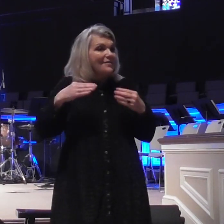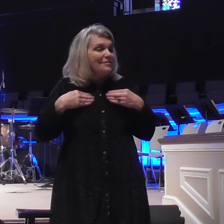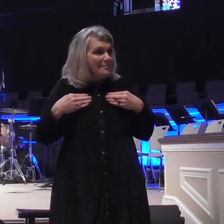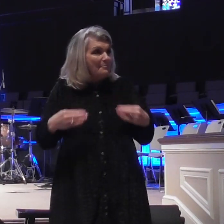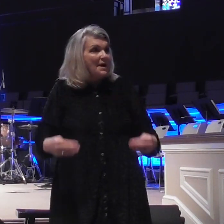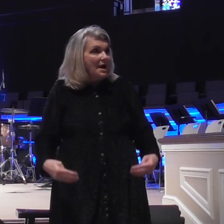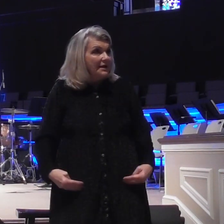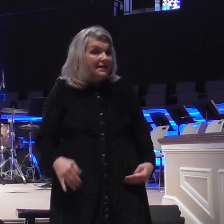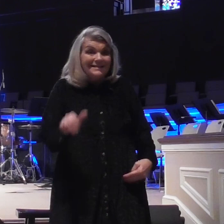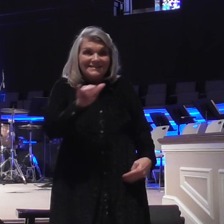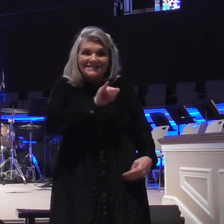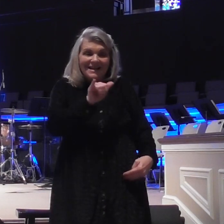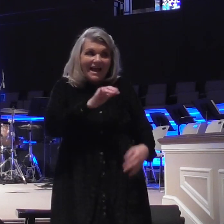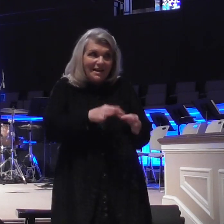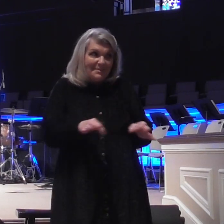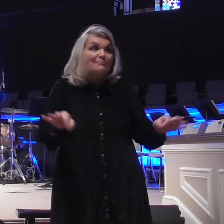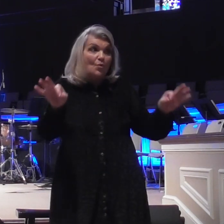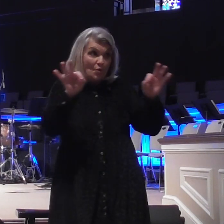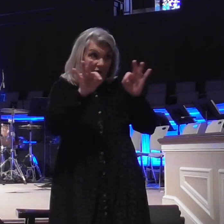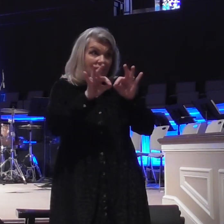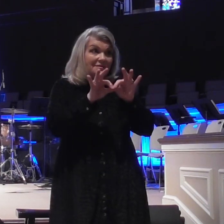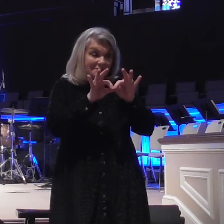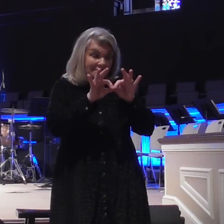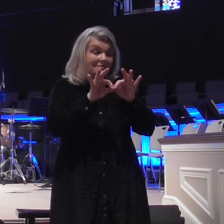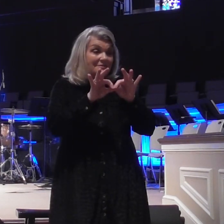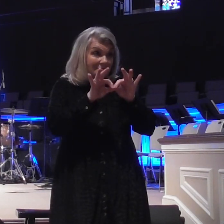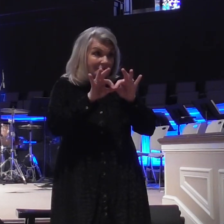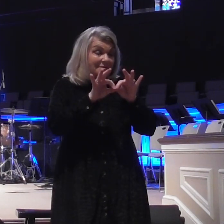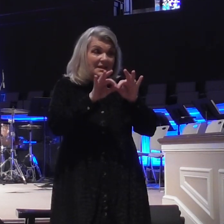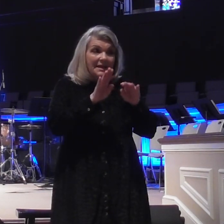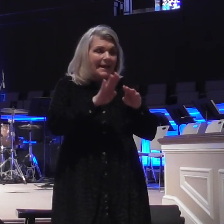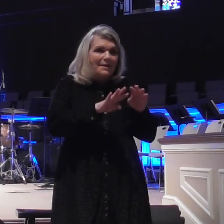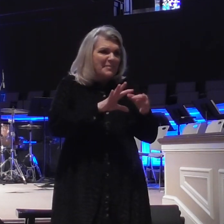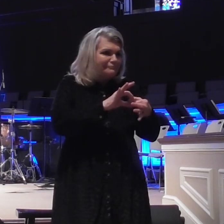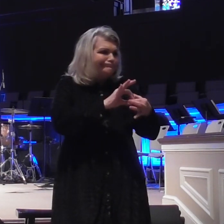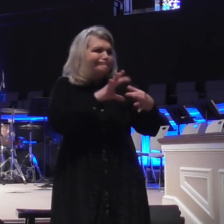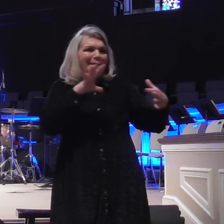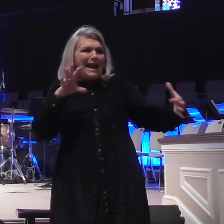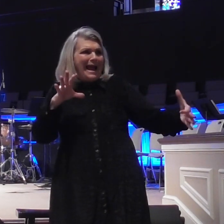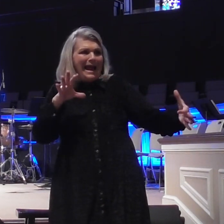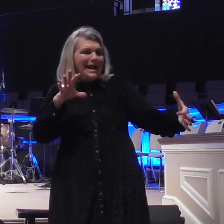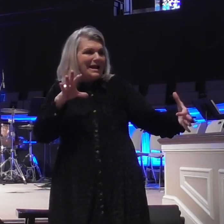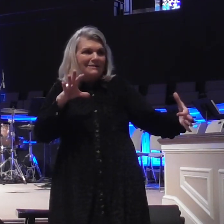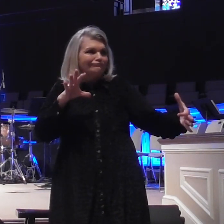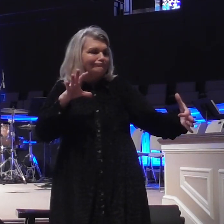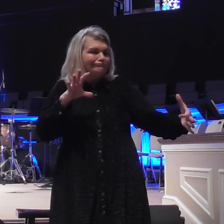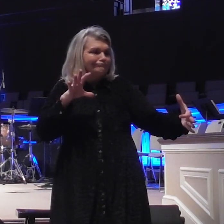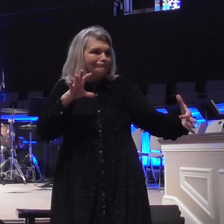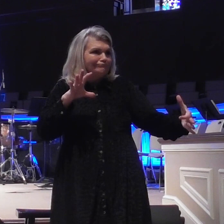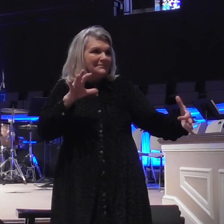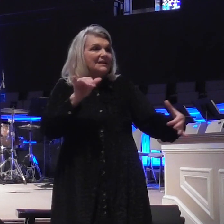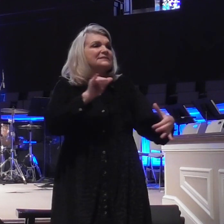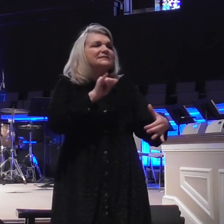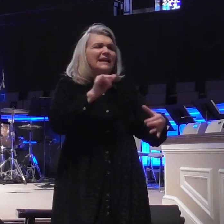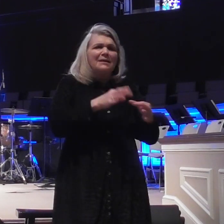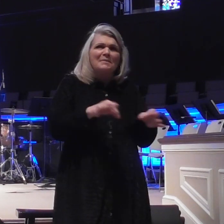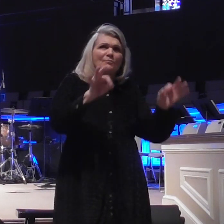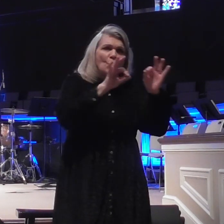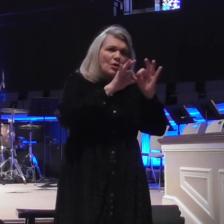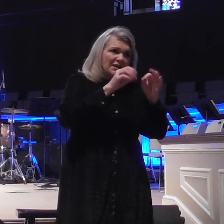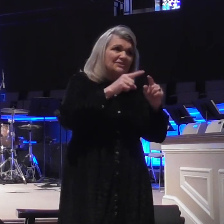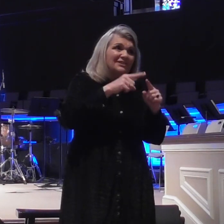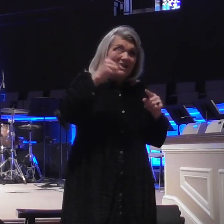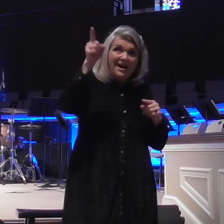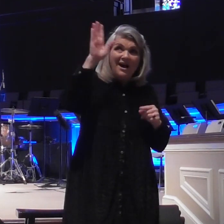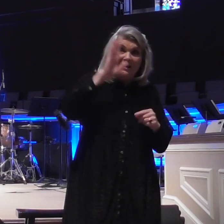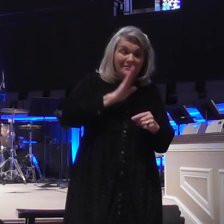same importance. They're of the same reality. They can't be disconnected from one another, and they are the same importance to God.